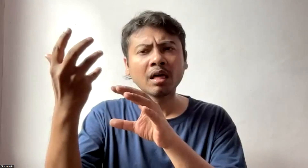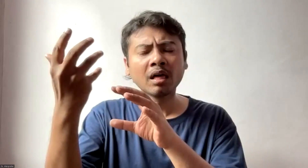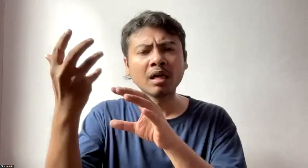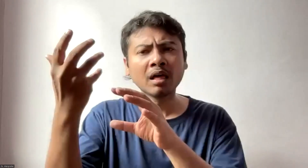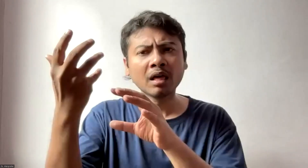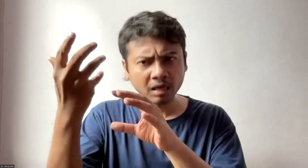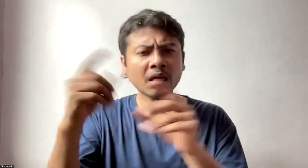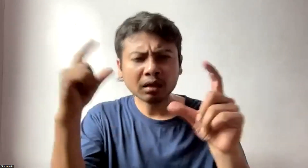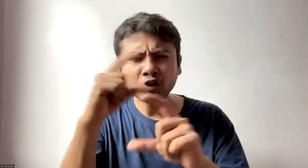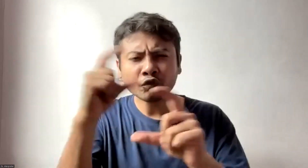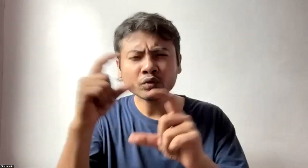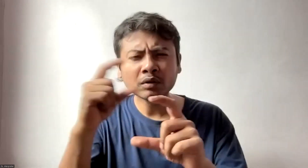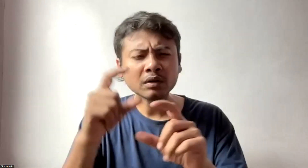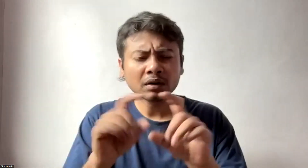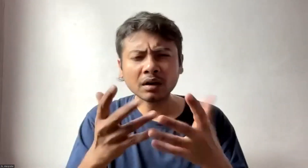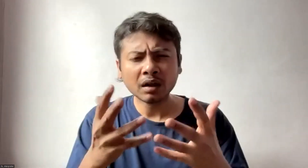each other.